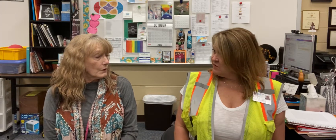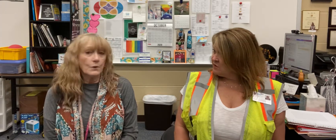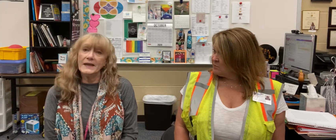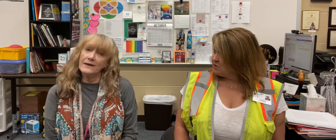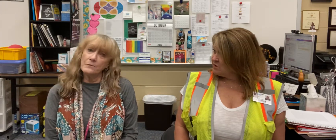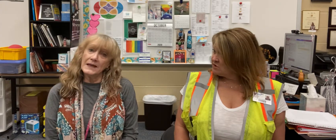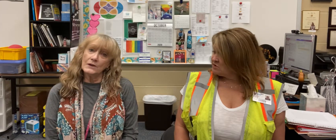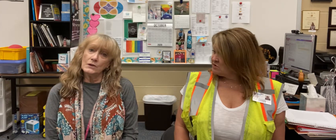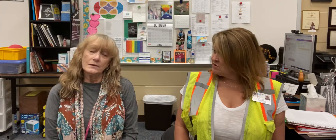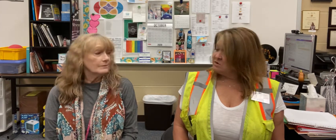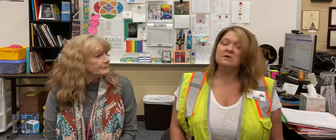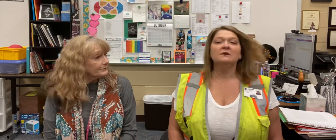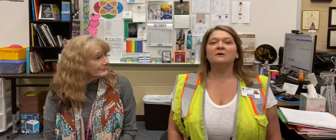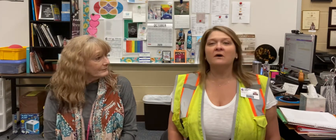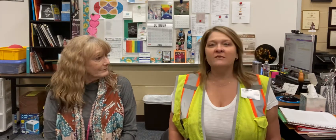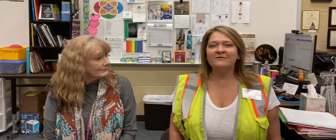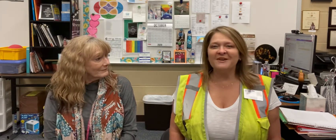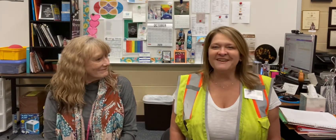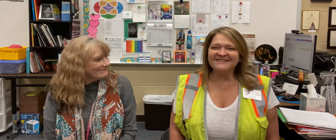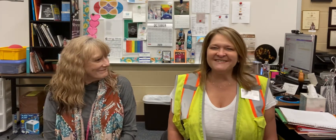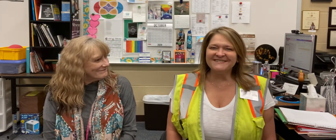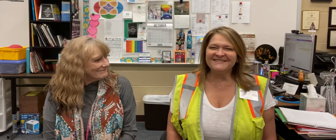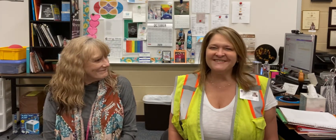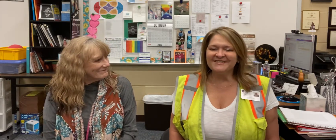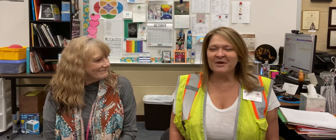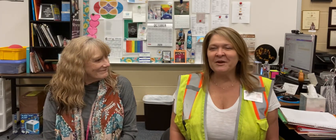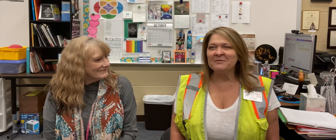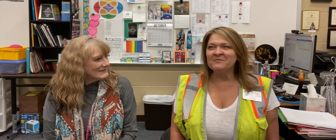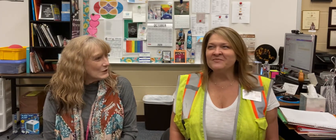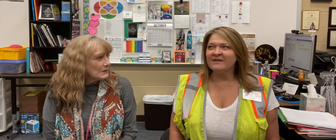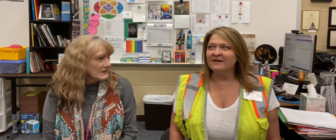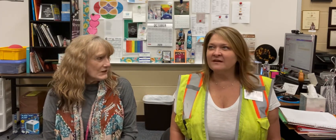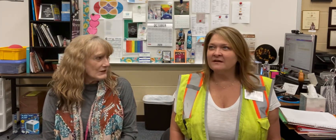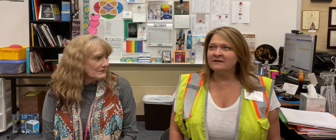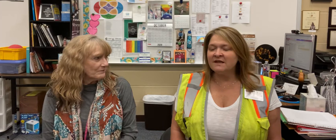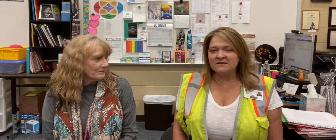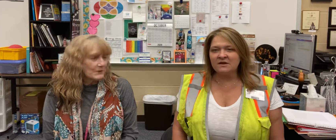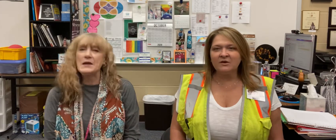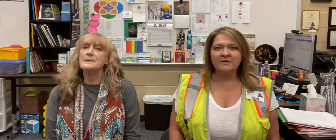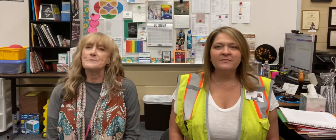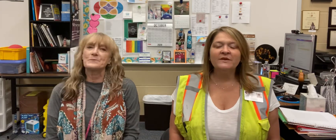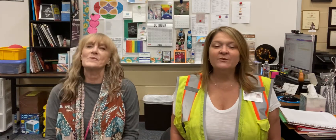We have mail. Oh, right. Okay. Do you want to start? Yes. Okay. Ready.